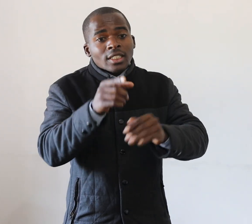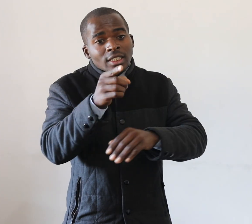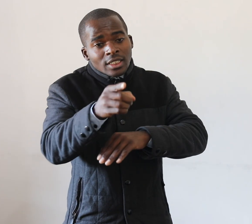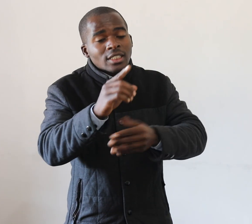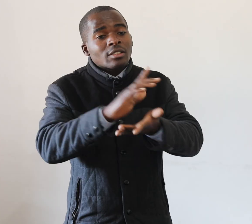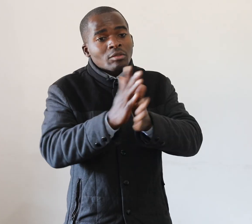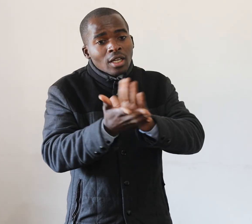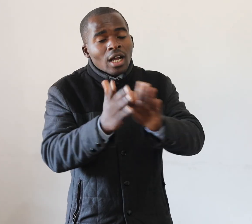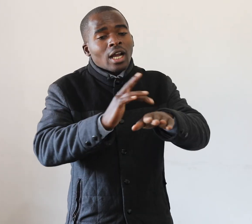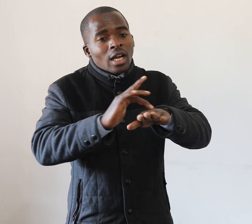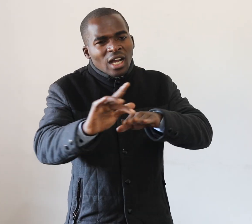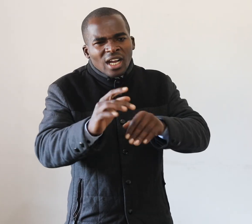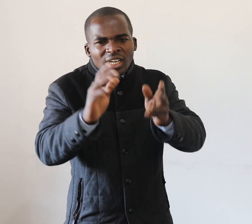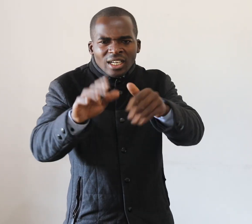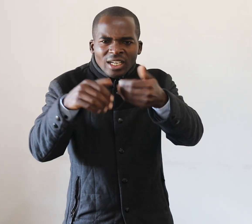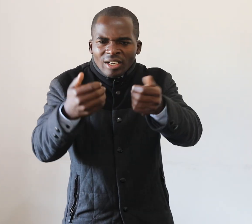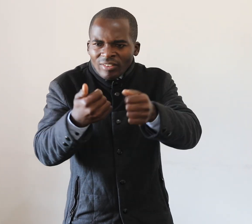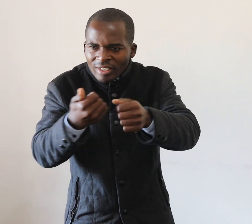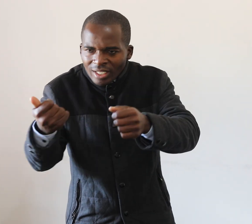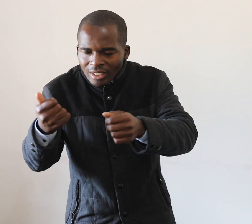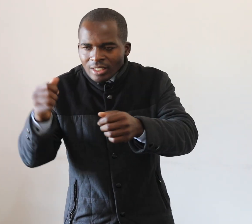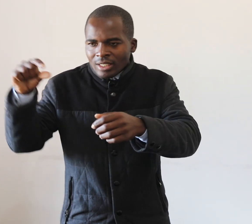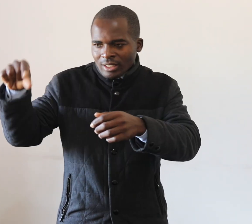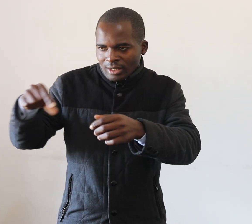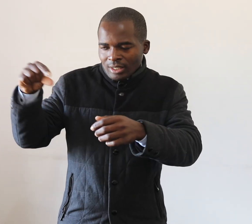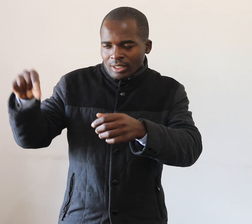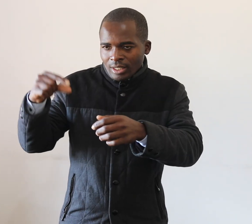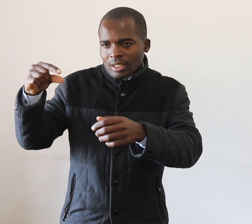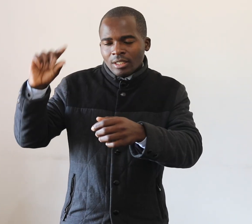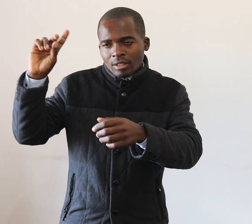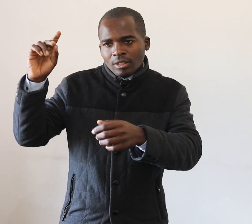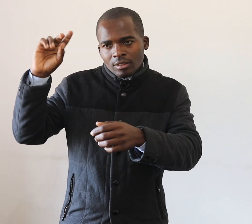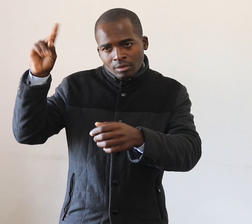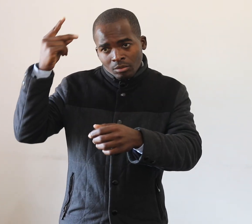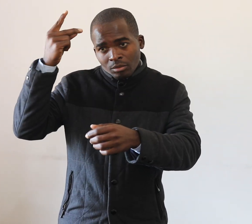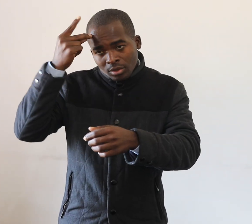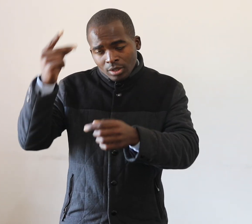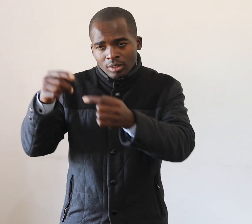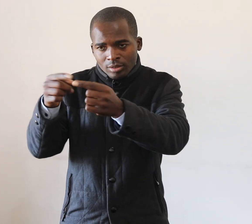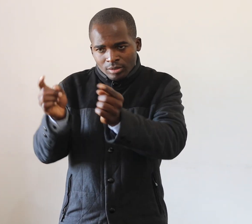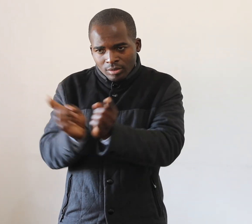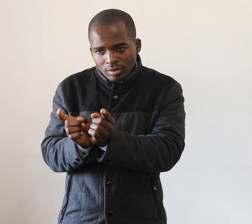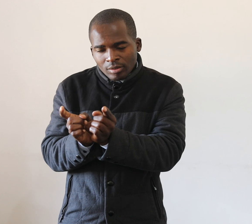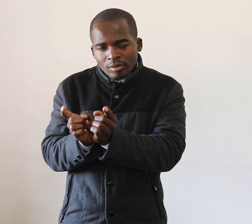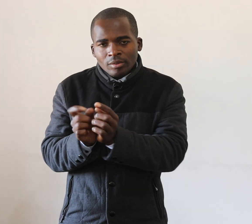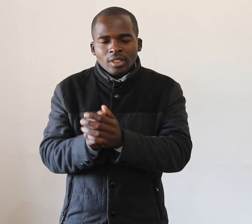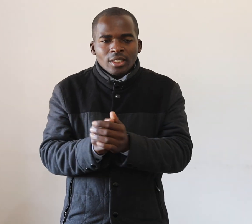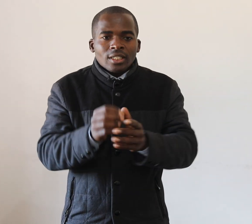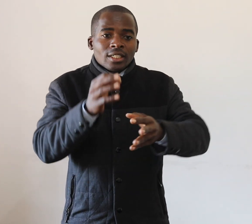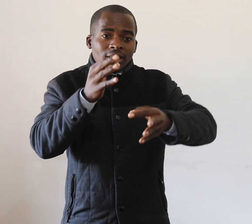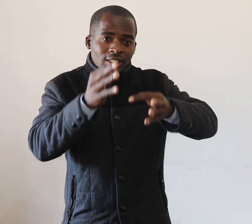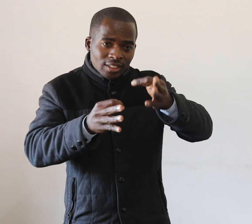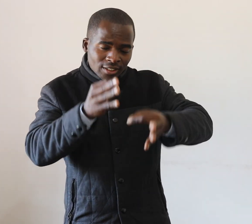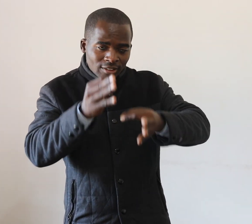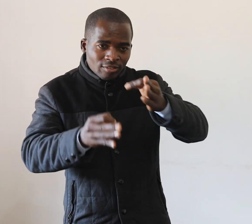redistributed to another qualifying political party. If the vacancy happens